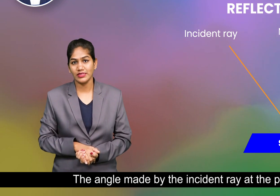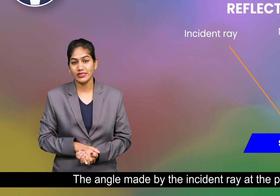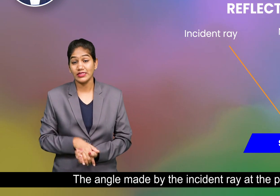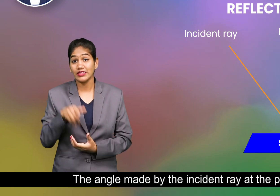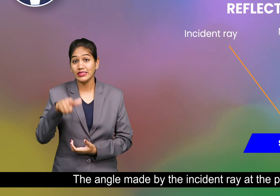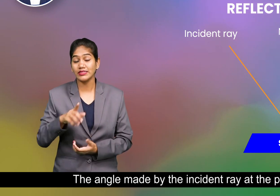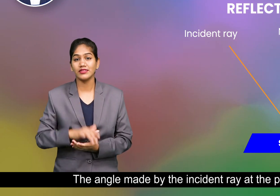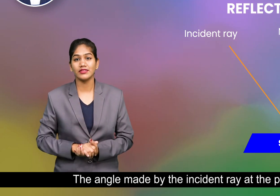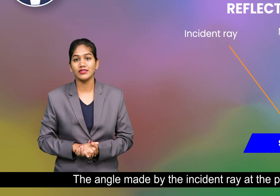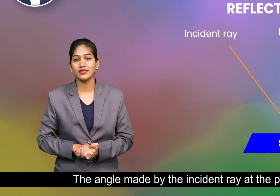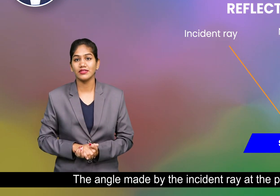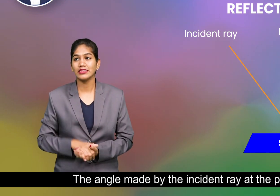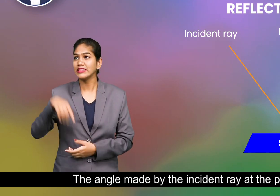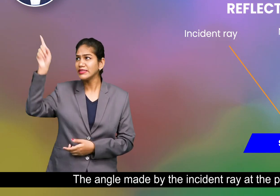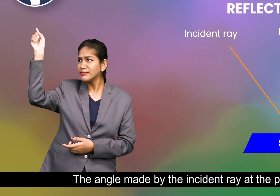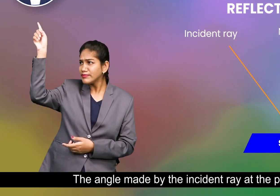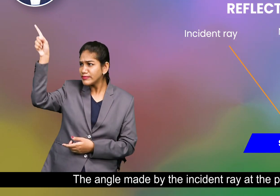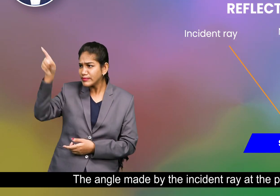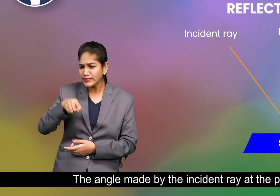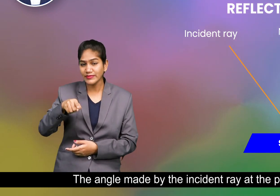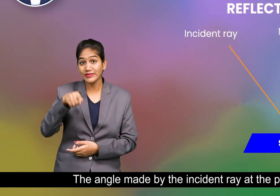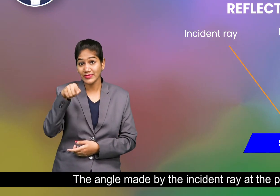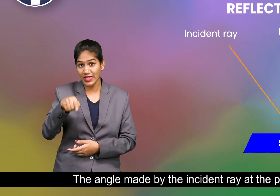The angle made by the incident ray